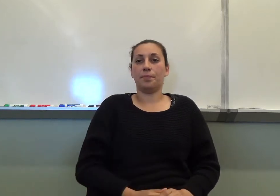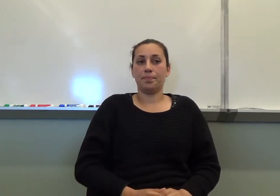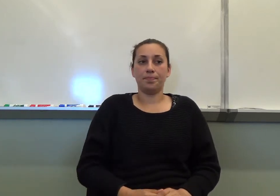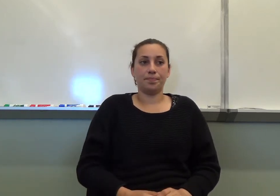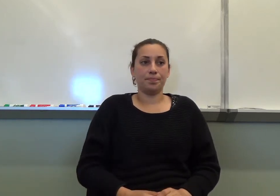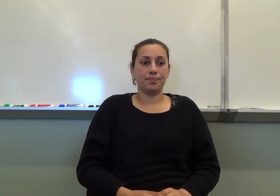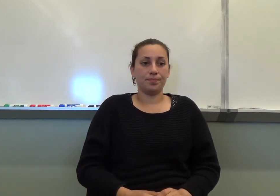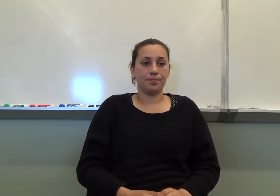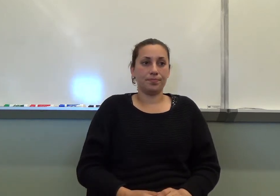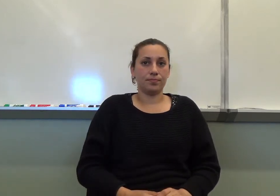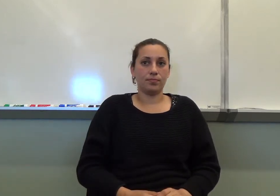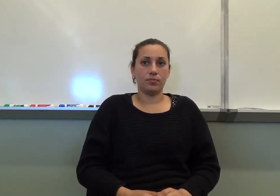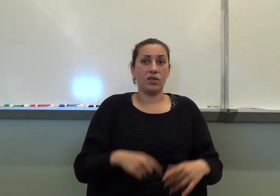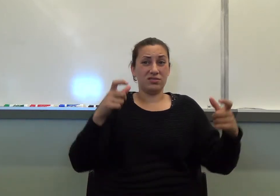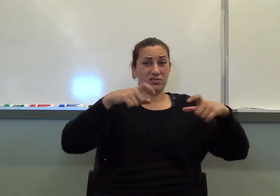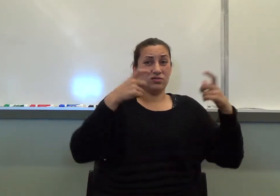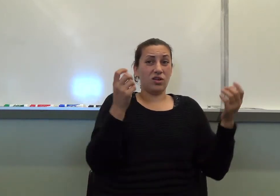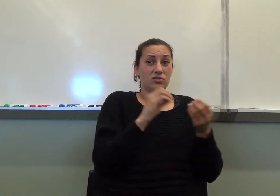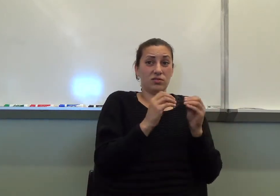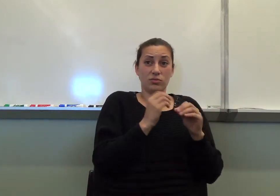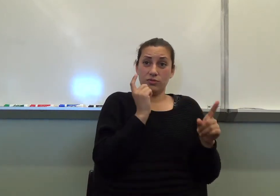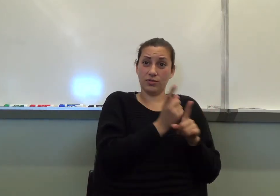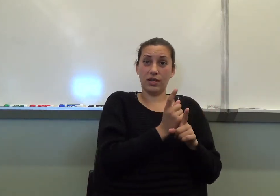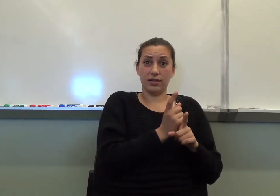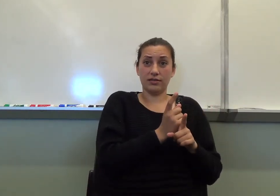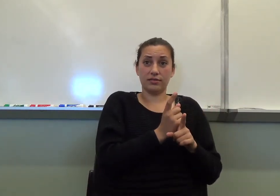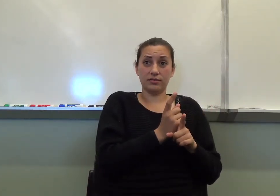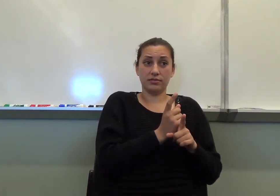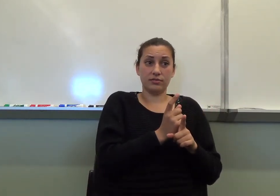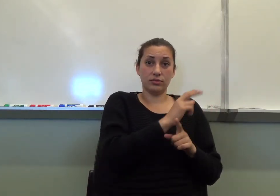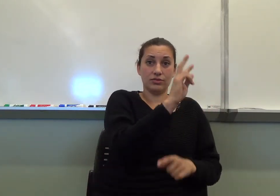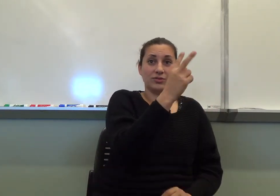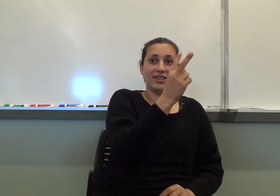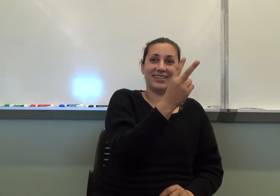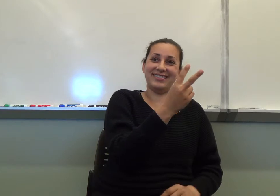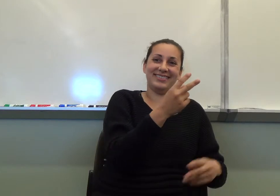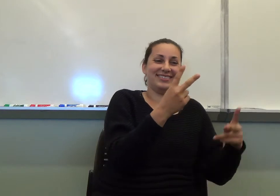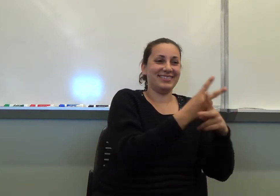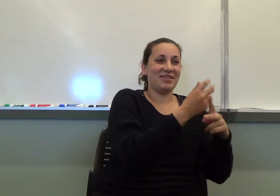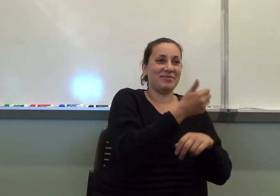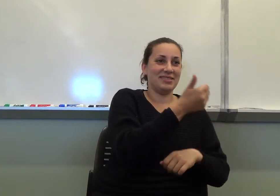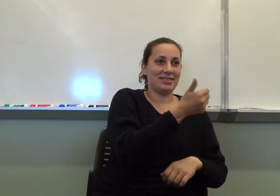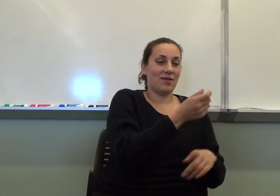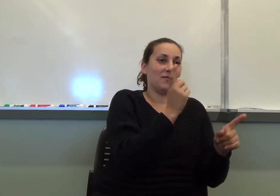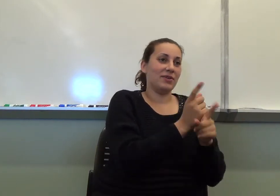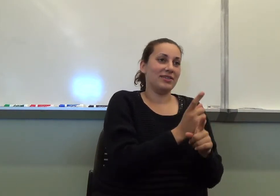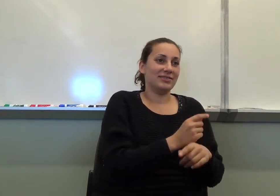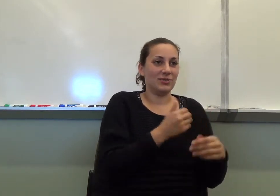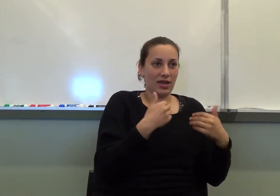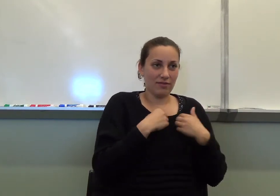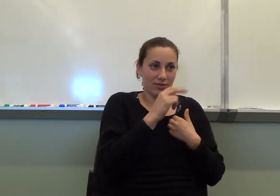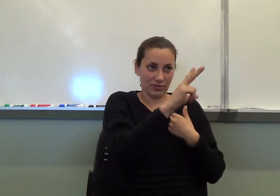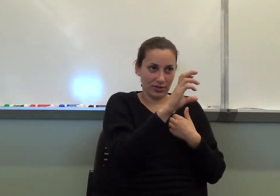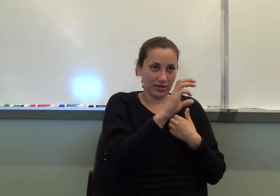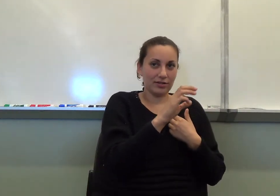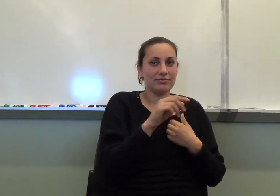Now those are large numbers, huh? When you square this, you're multiplying it by itself. So you have 300 times